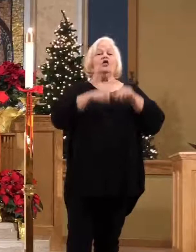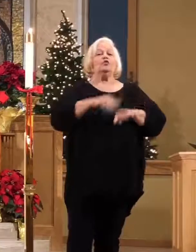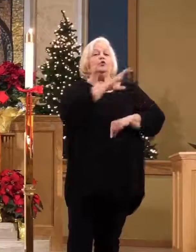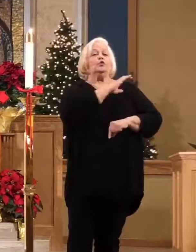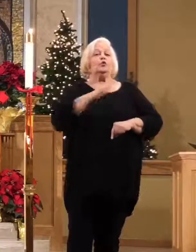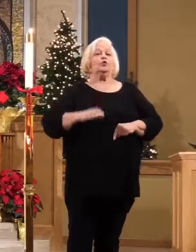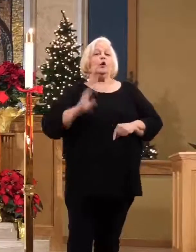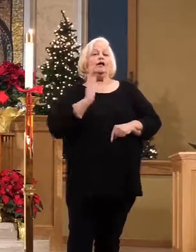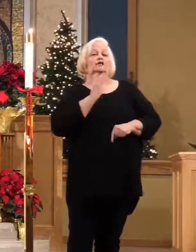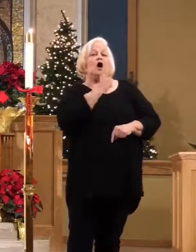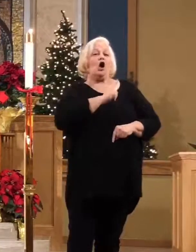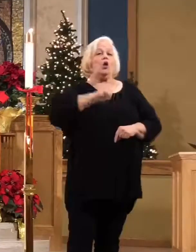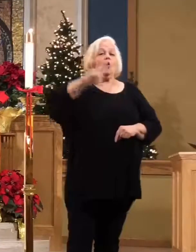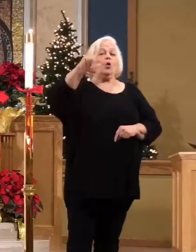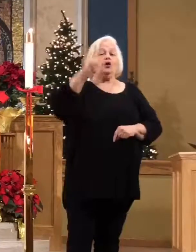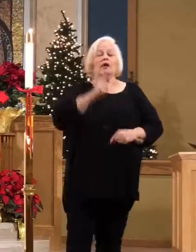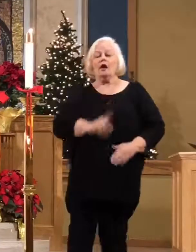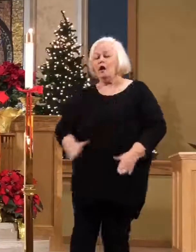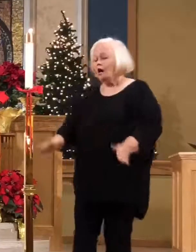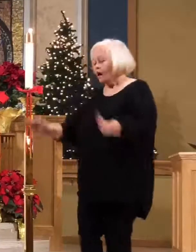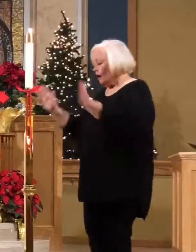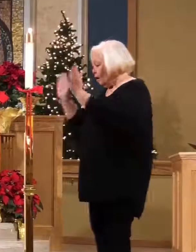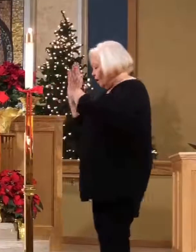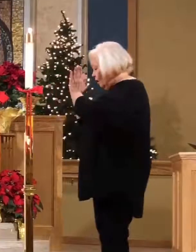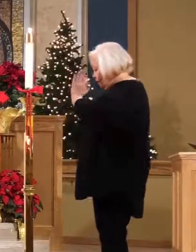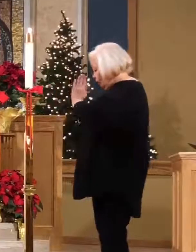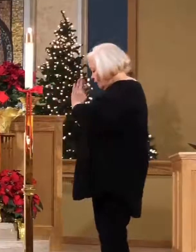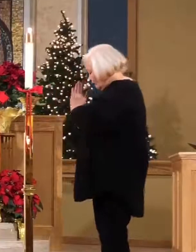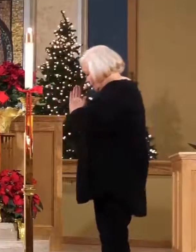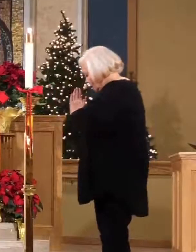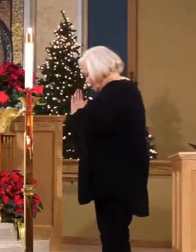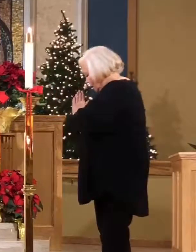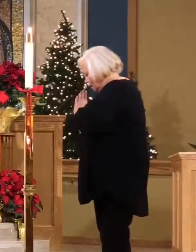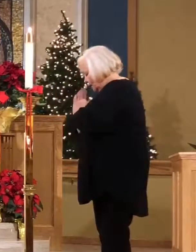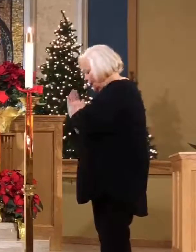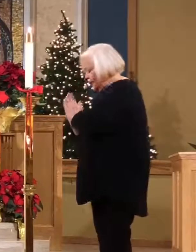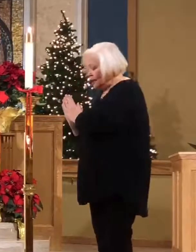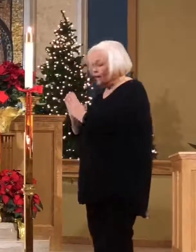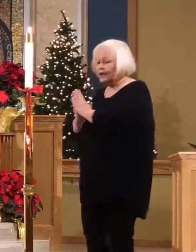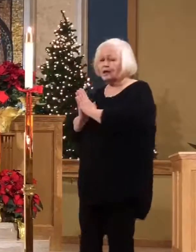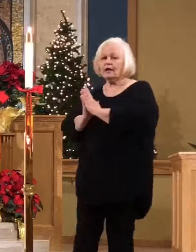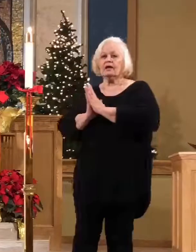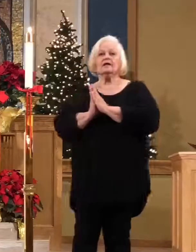through Christ our Lord. Amen.